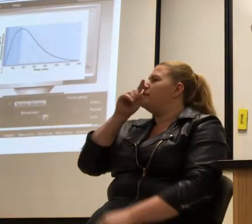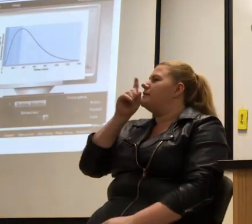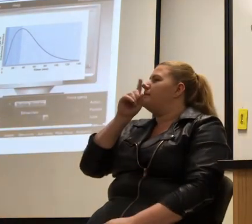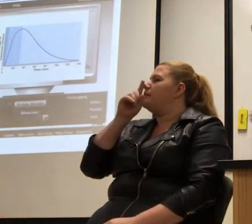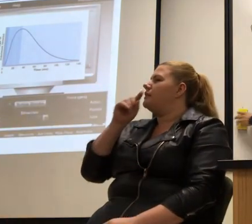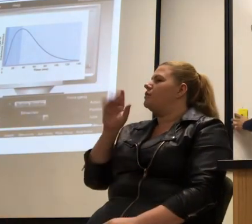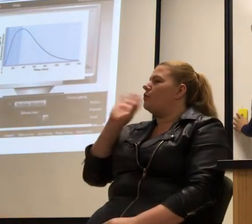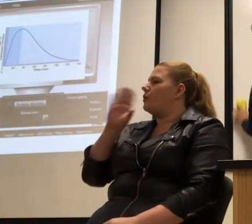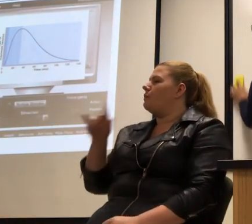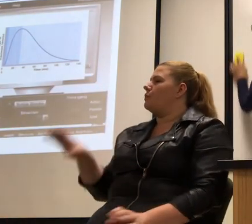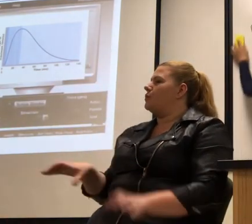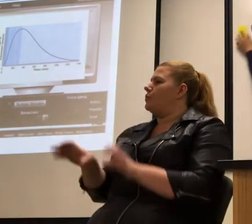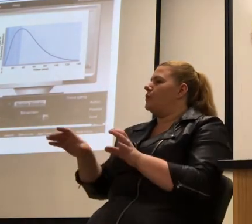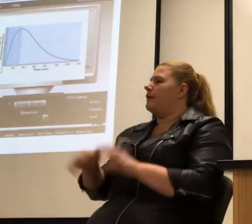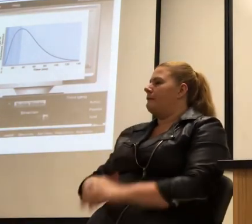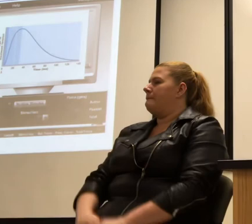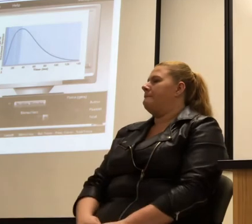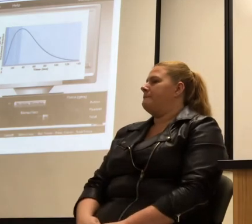you do.